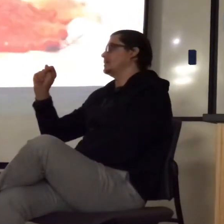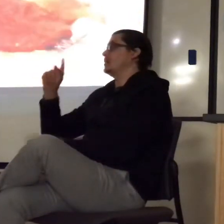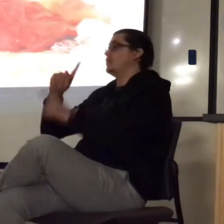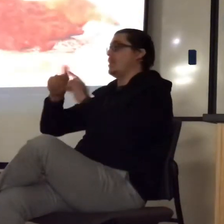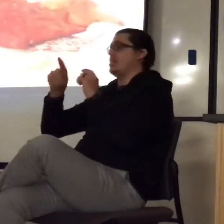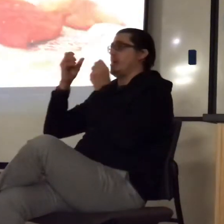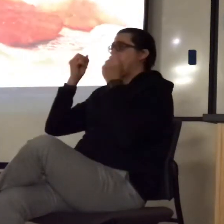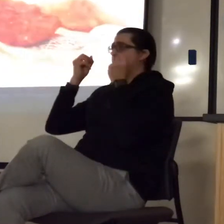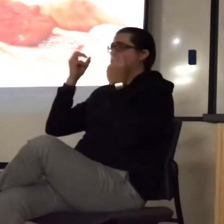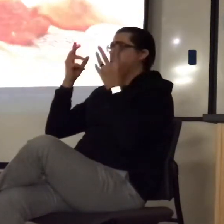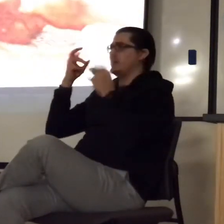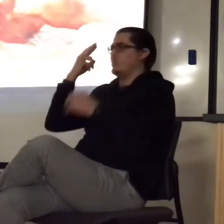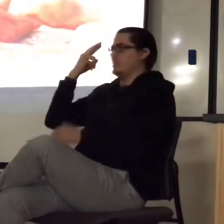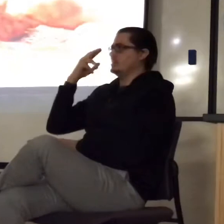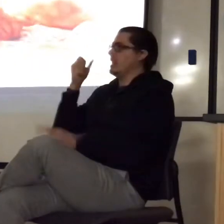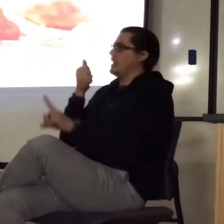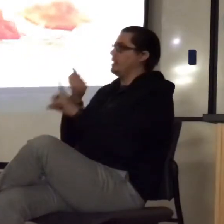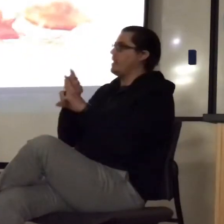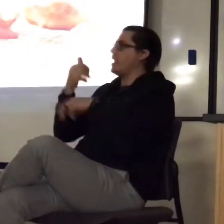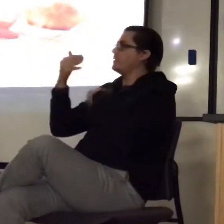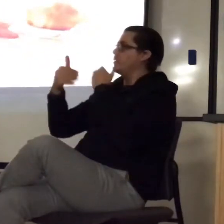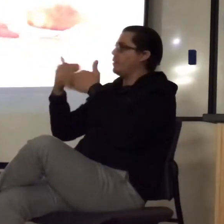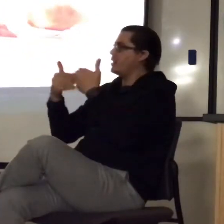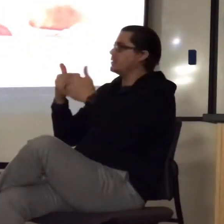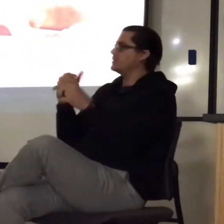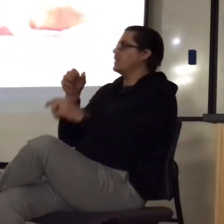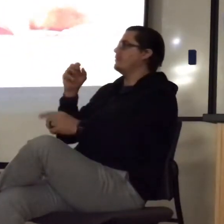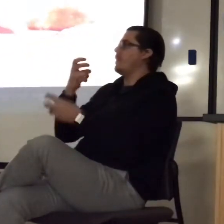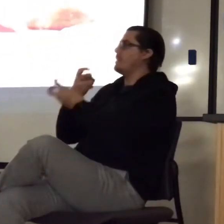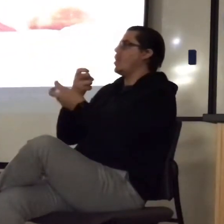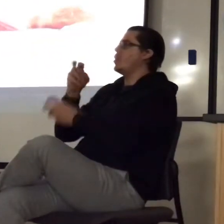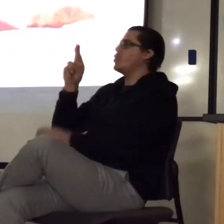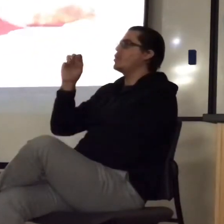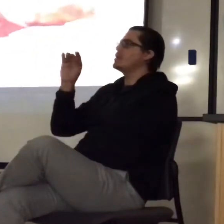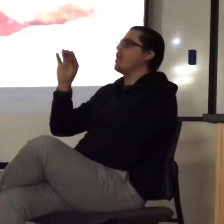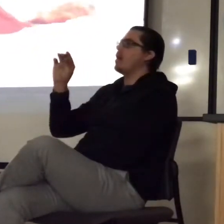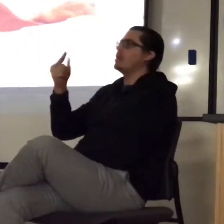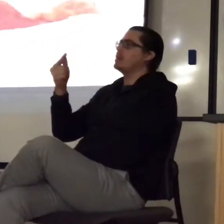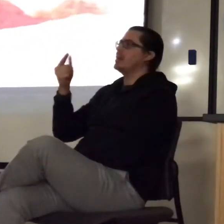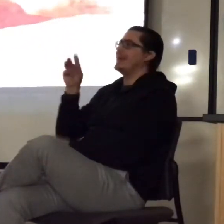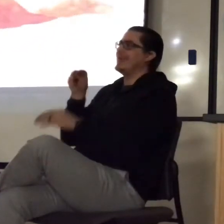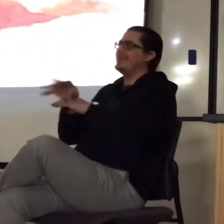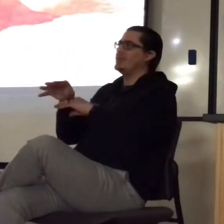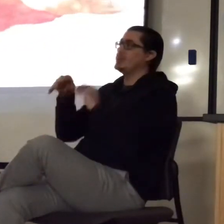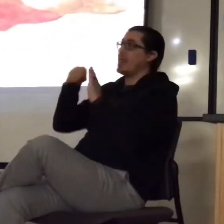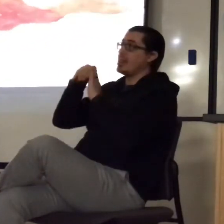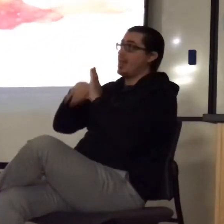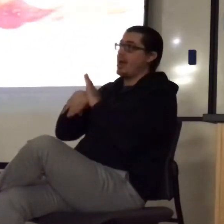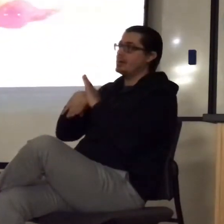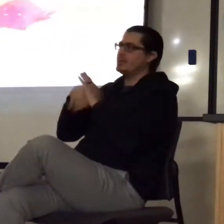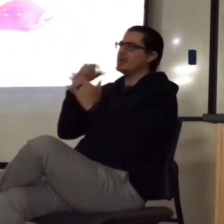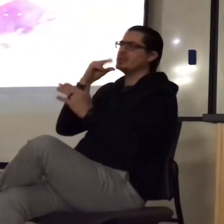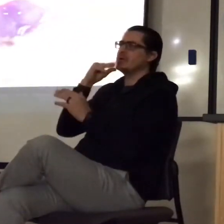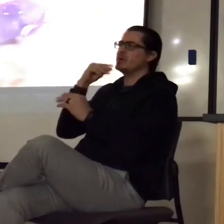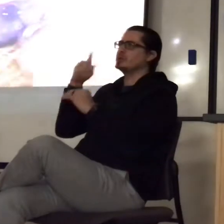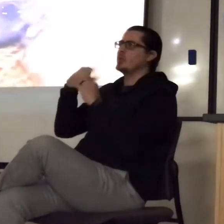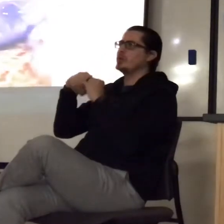However, there are many factors that impact the process of bone remodeling and influence the degree of bone loss we experience as we